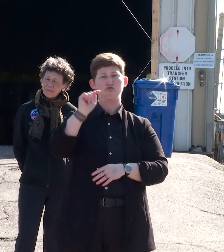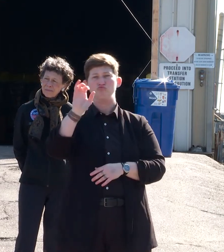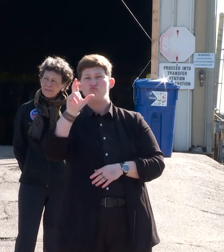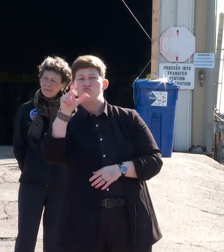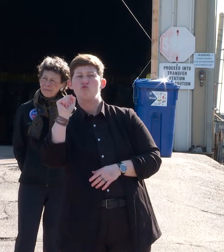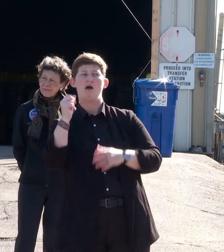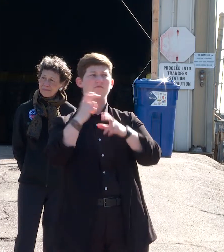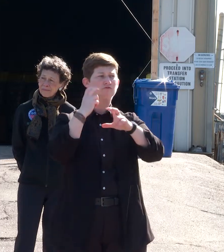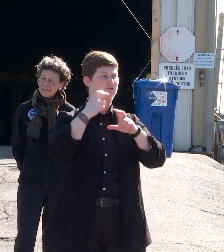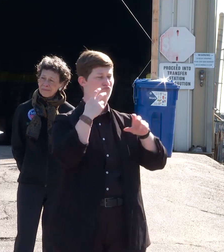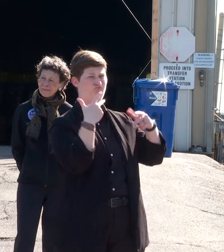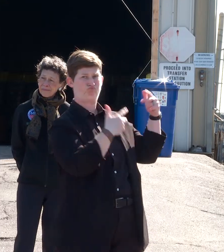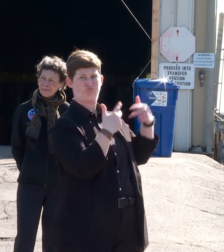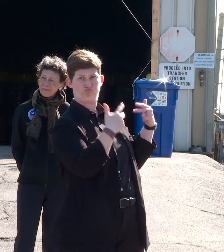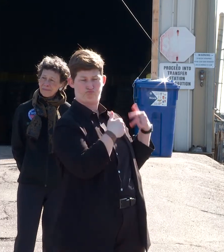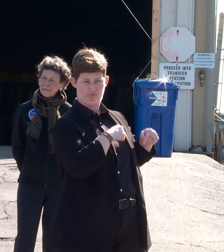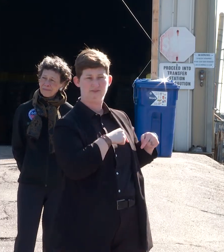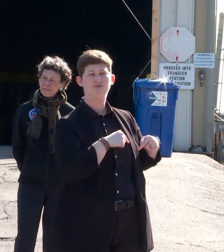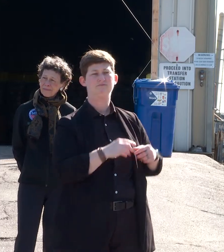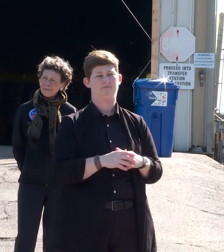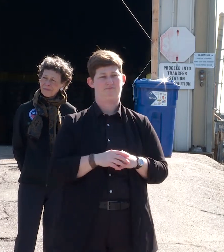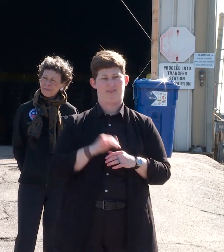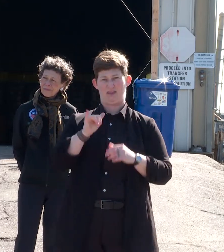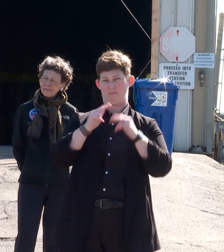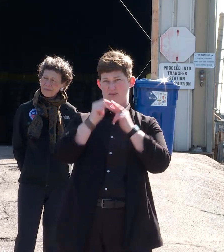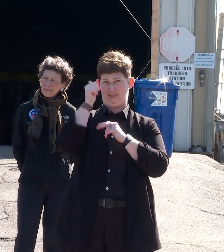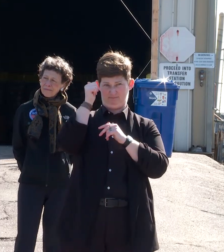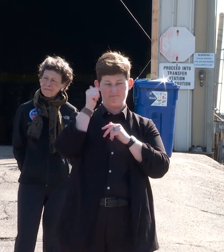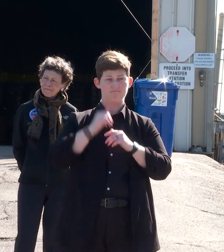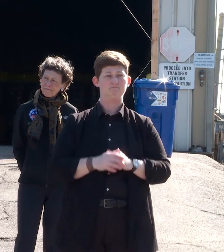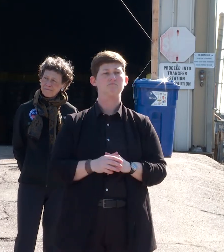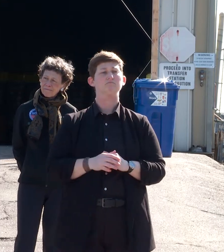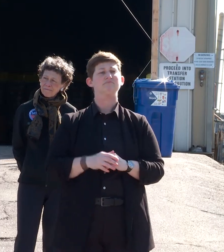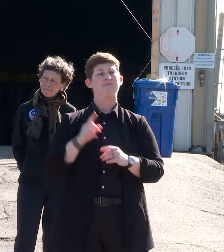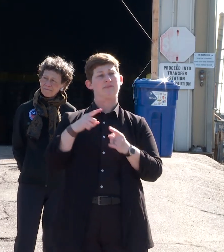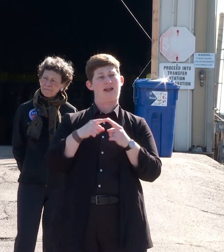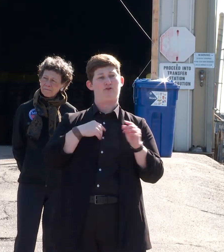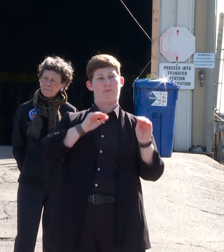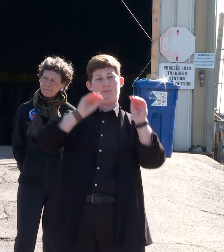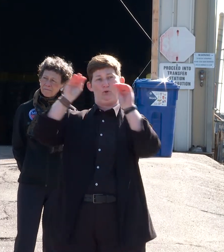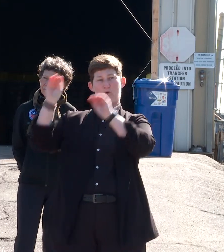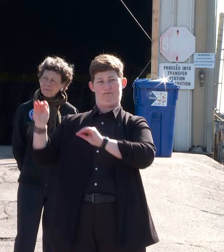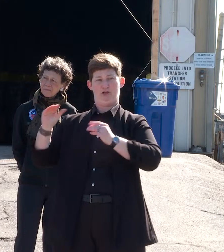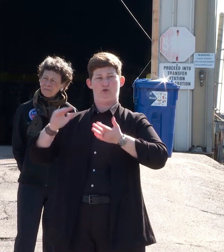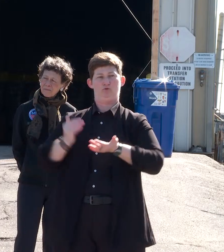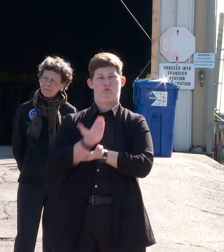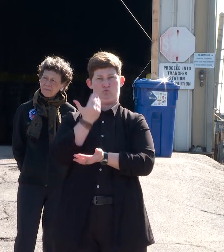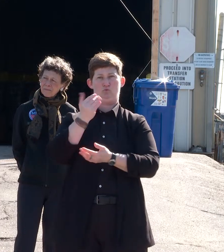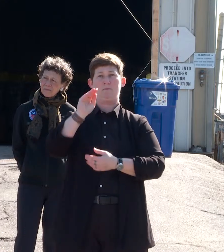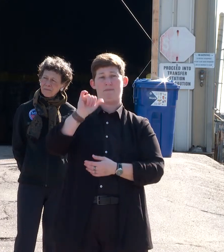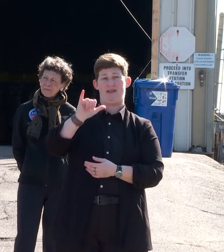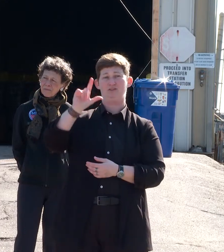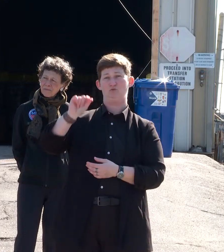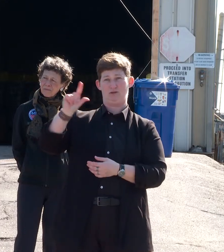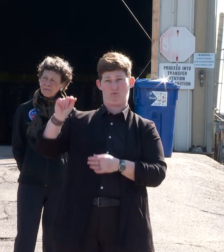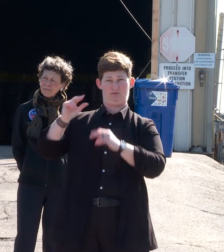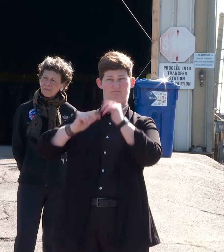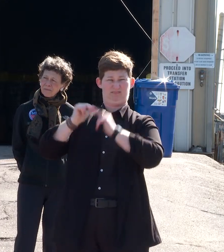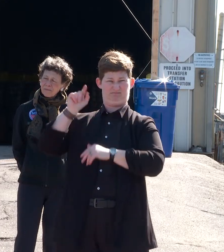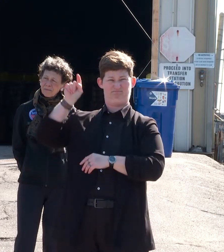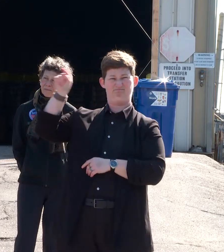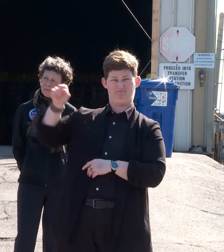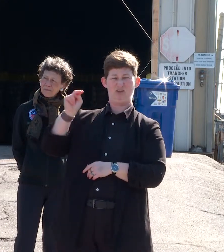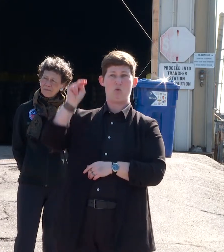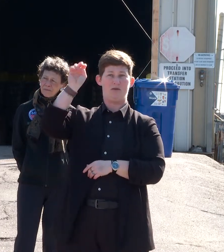recycling, organics in the city out of this operation. We moved into a new facility in May of 2020 out in northeast